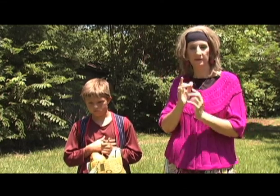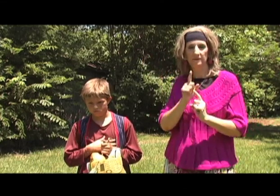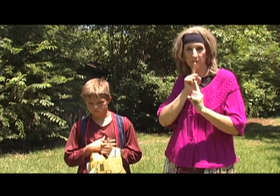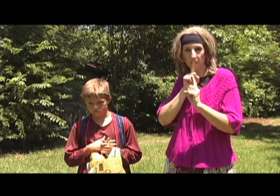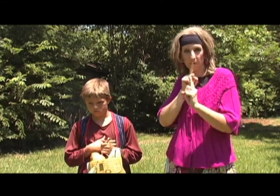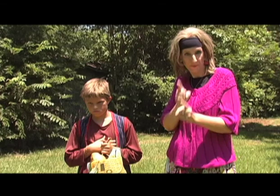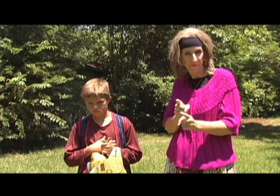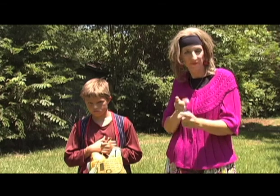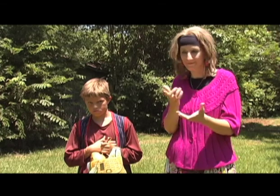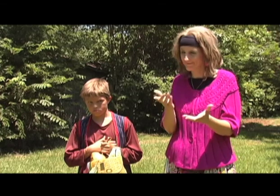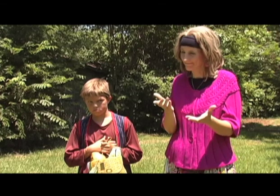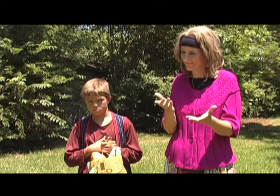Jesus answered,